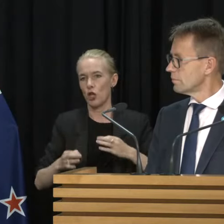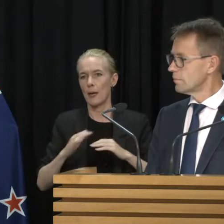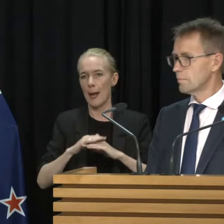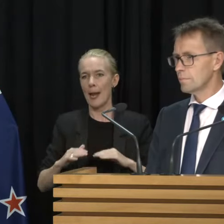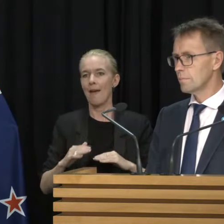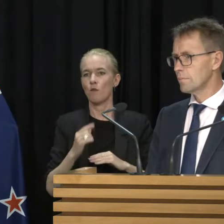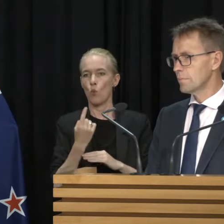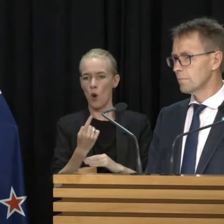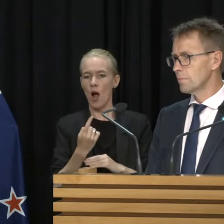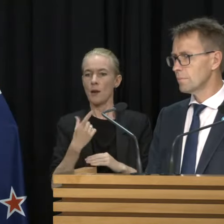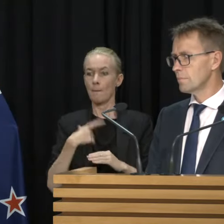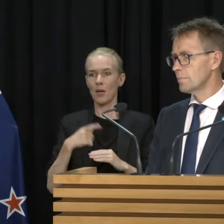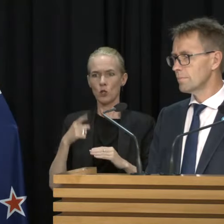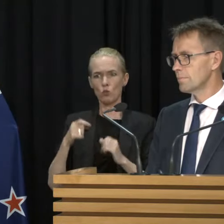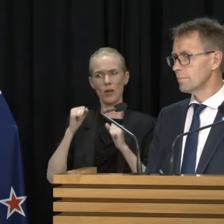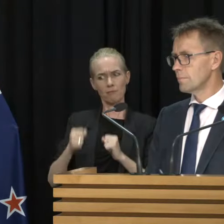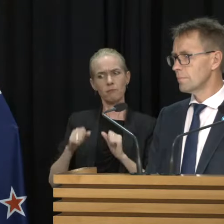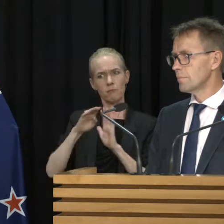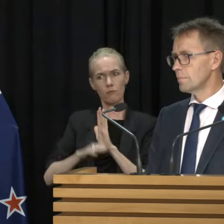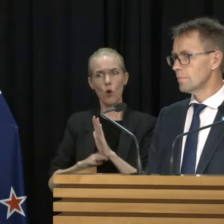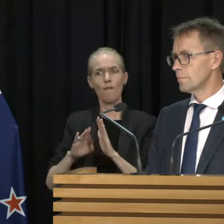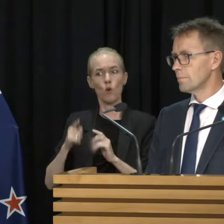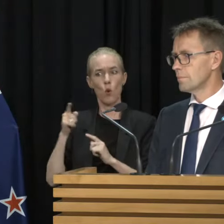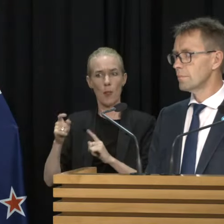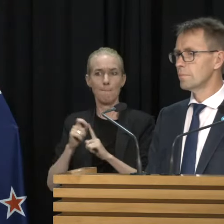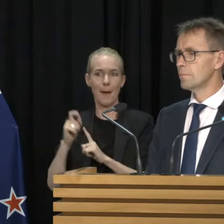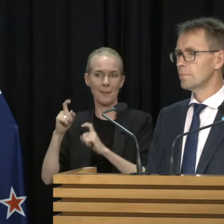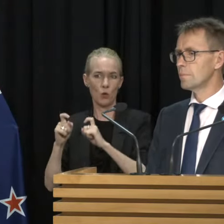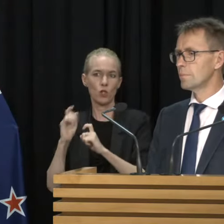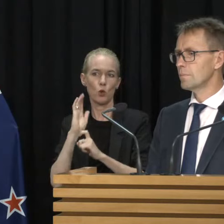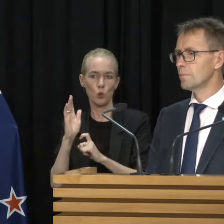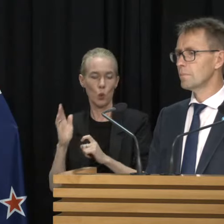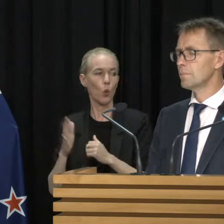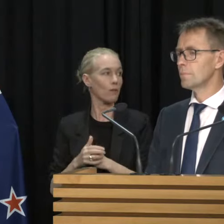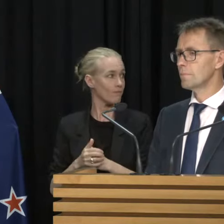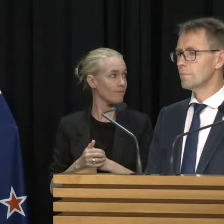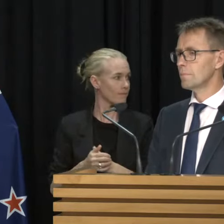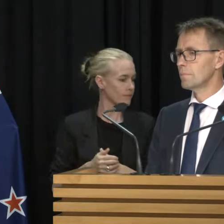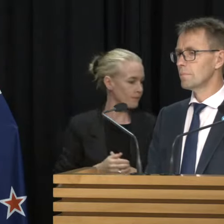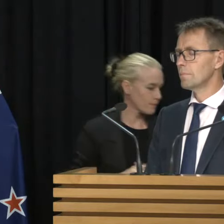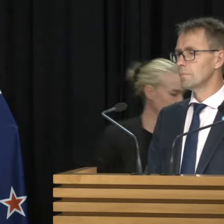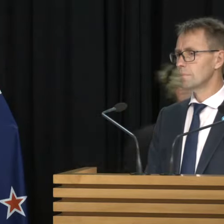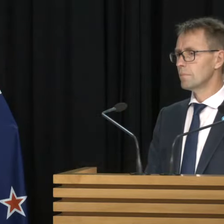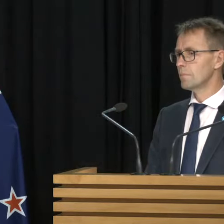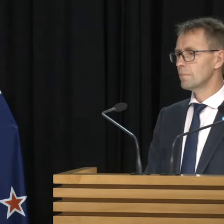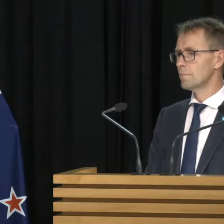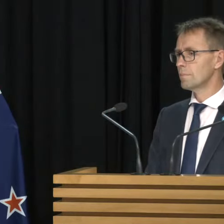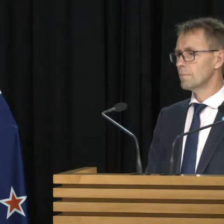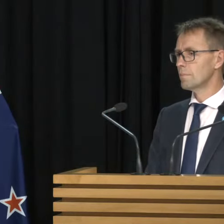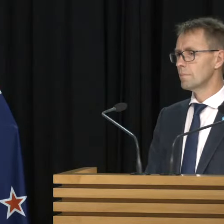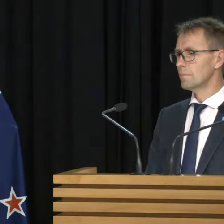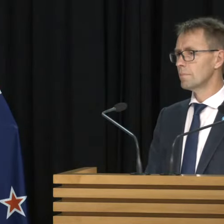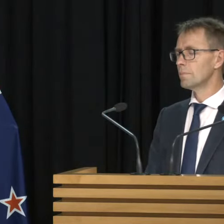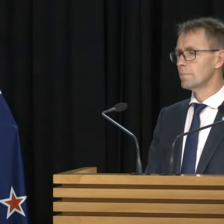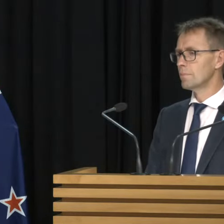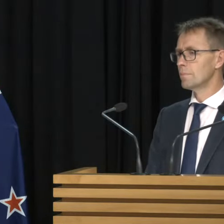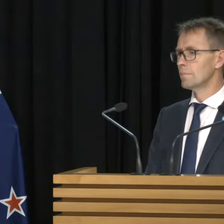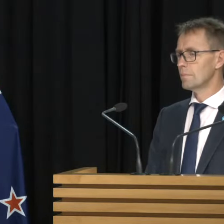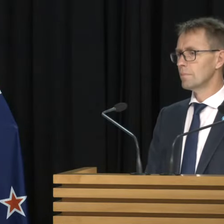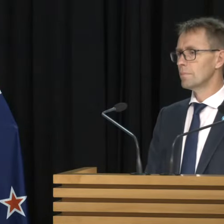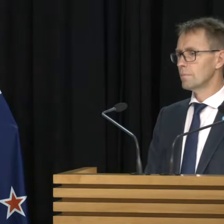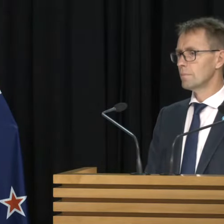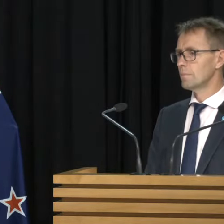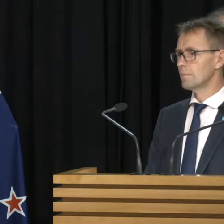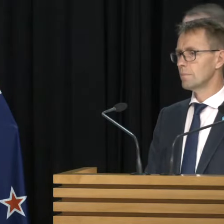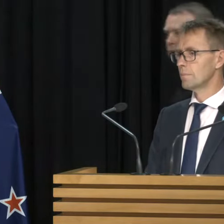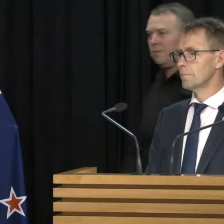tracing systems. Is the unknown risk, because those questions haven't yet fully been answered by this family. So can you say that